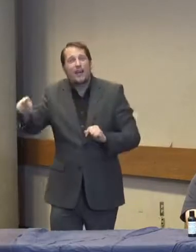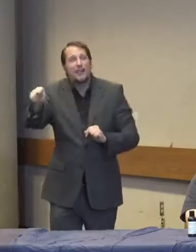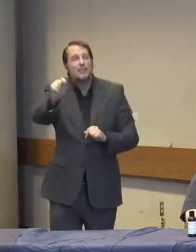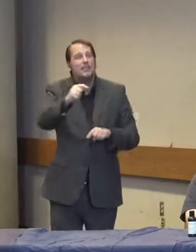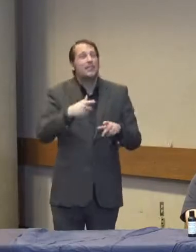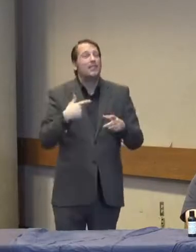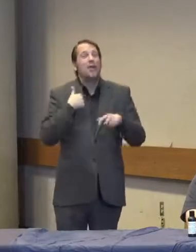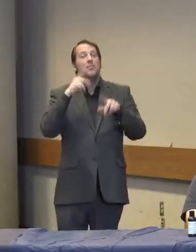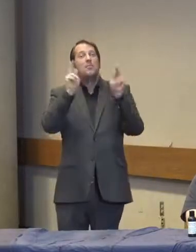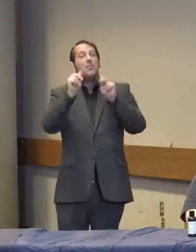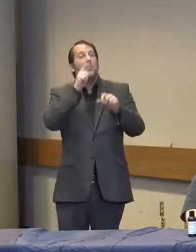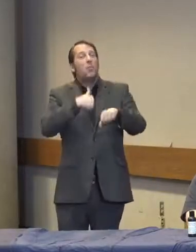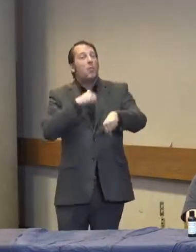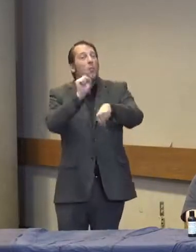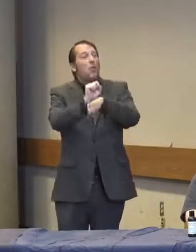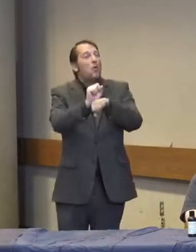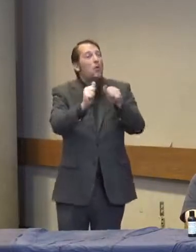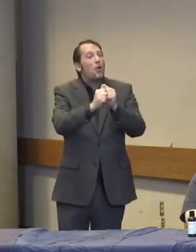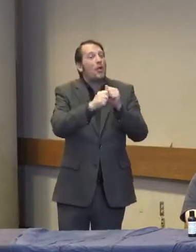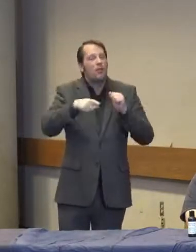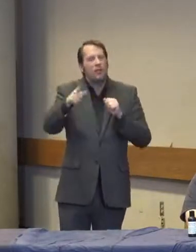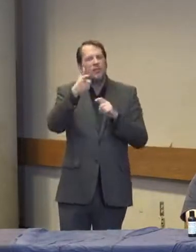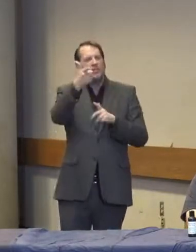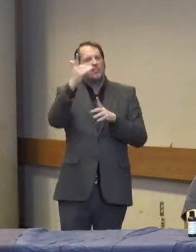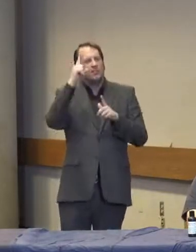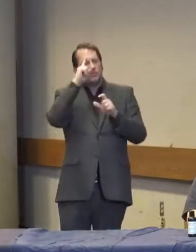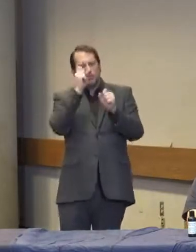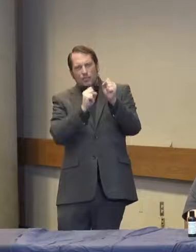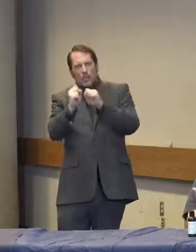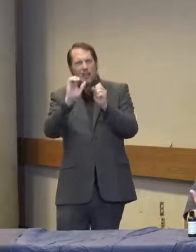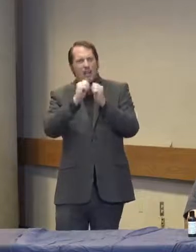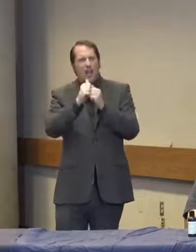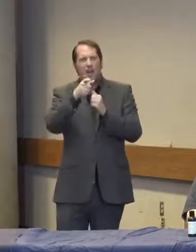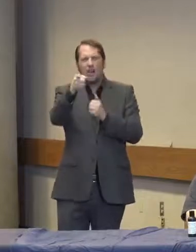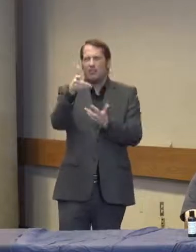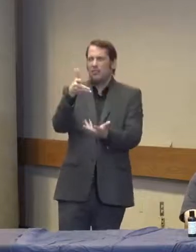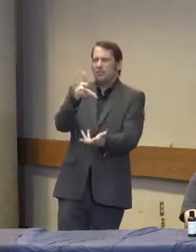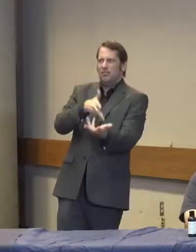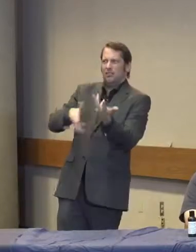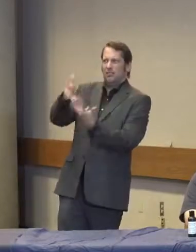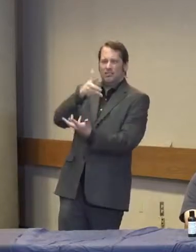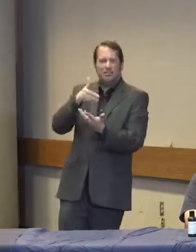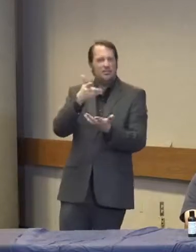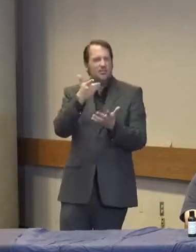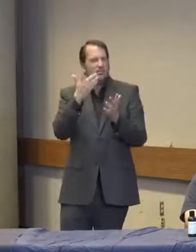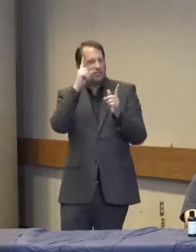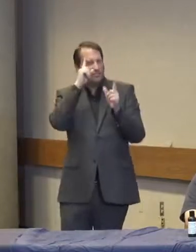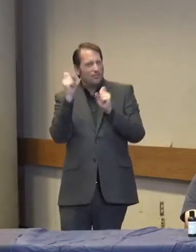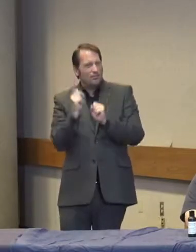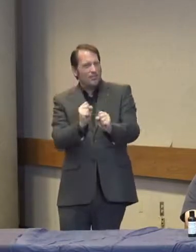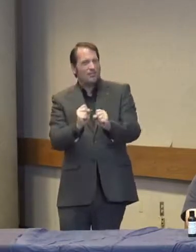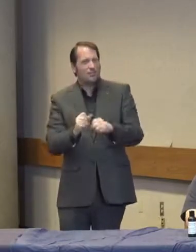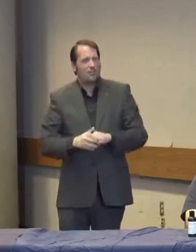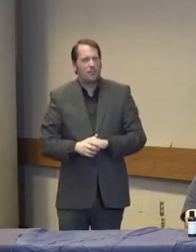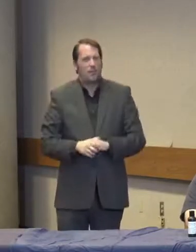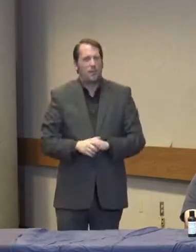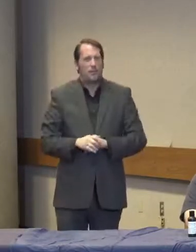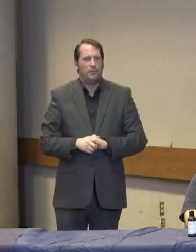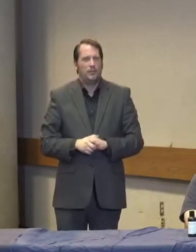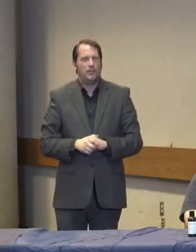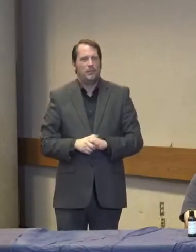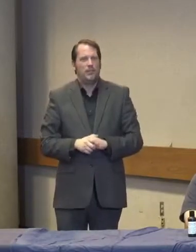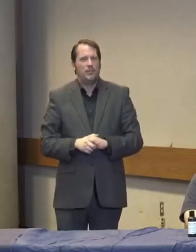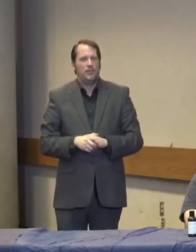Use the technology that we have in many cases to interact. It is, you know, I agree, mislabeled as social distancing. It's physical